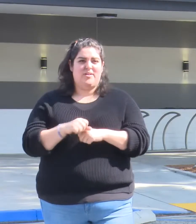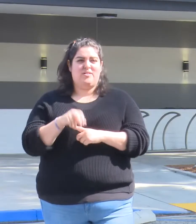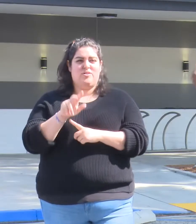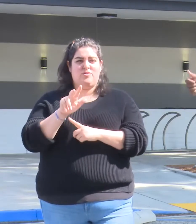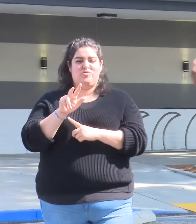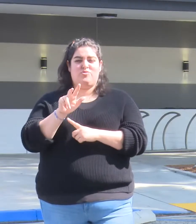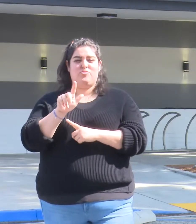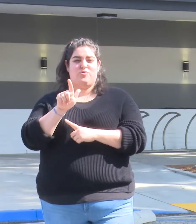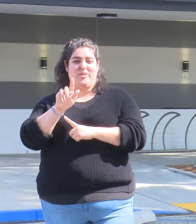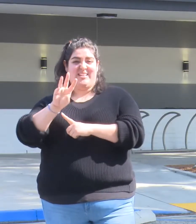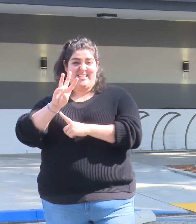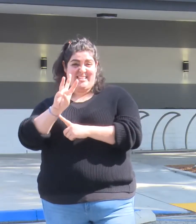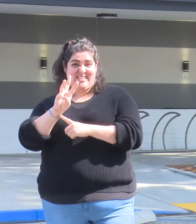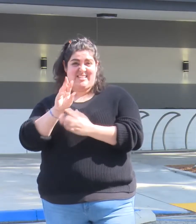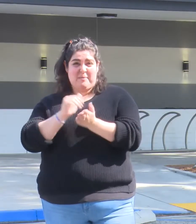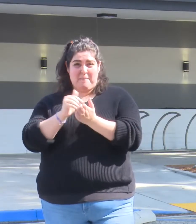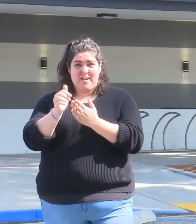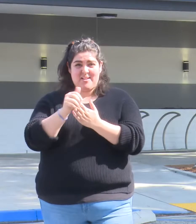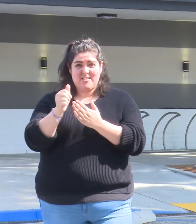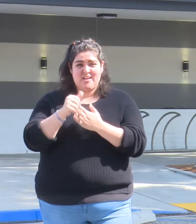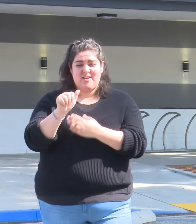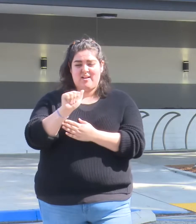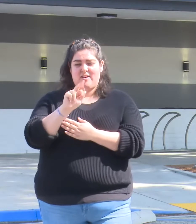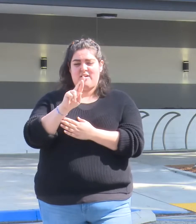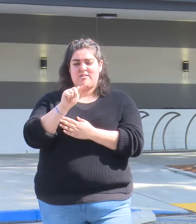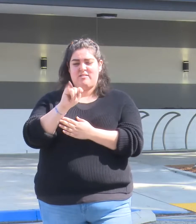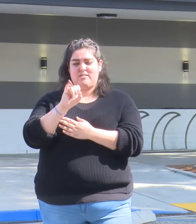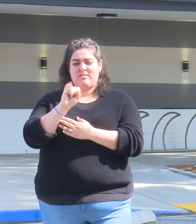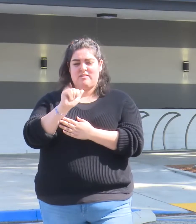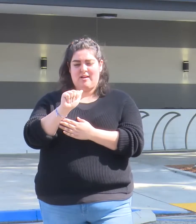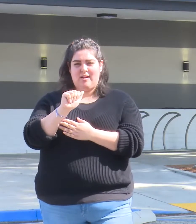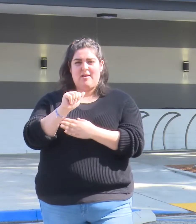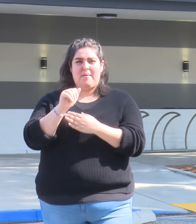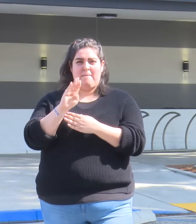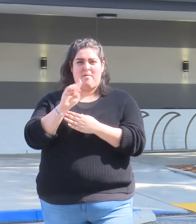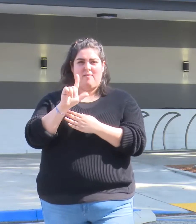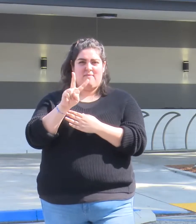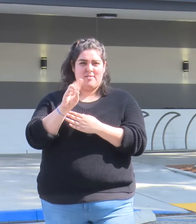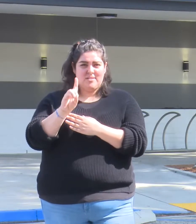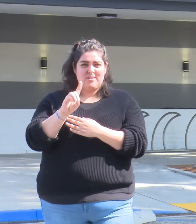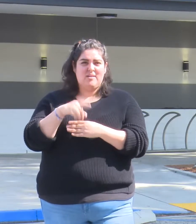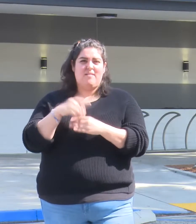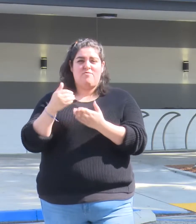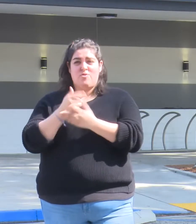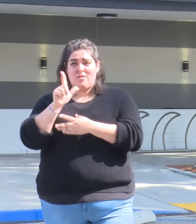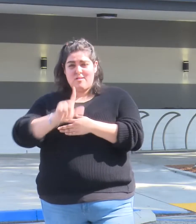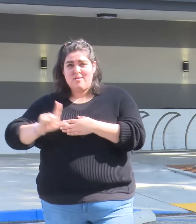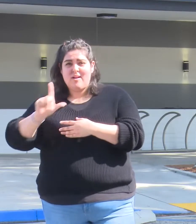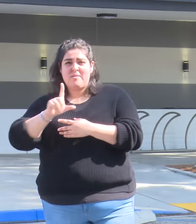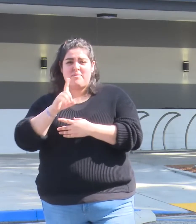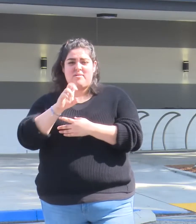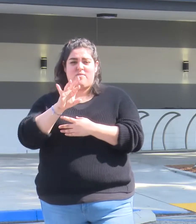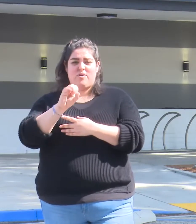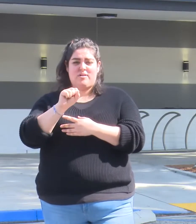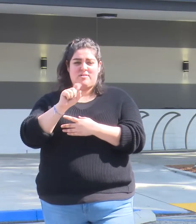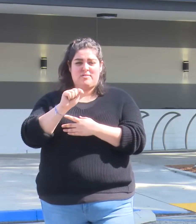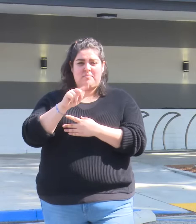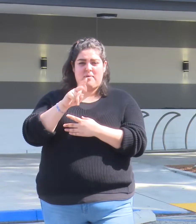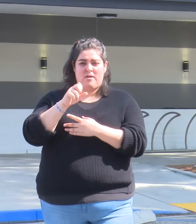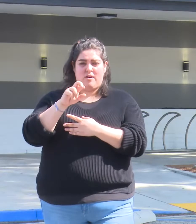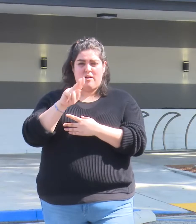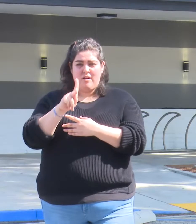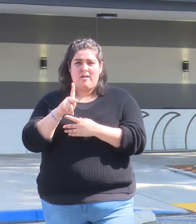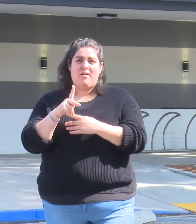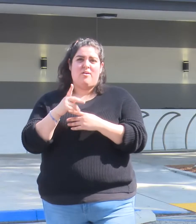million Artesia Boulevard project happening, the Michelle Obama Neighborhood Library, the DeForest Park Wetlands, 40 acres of